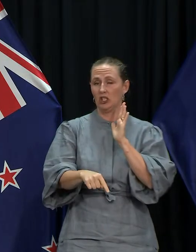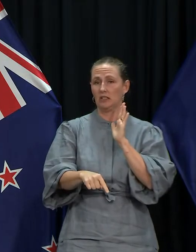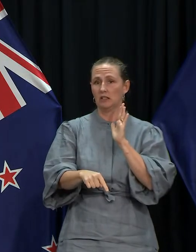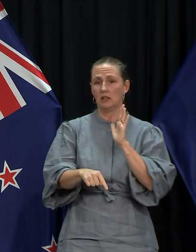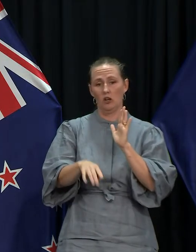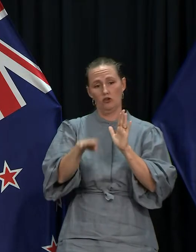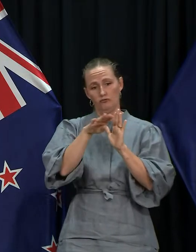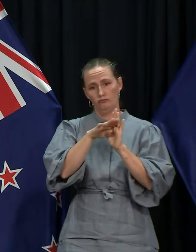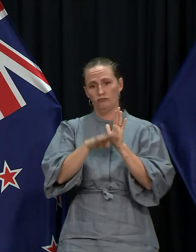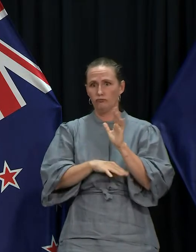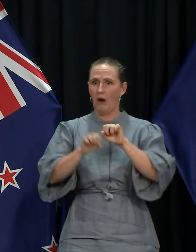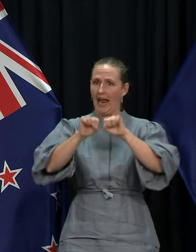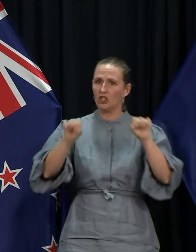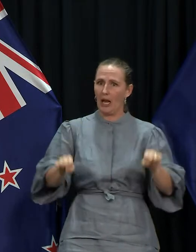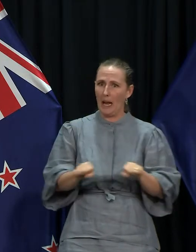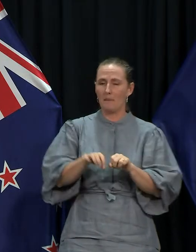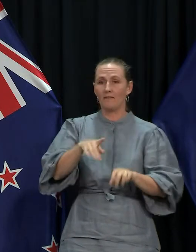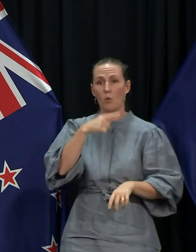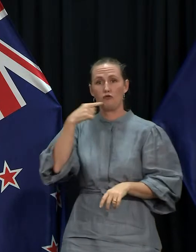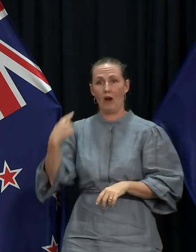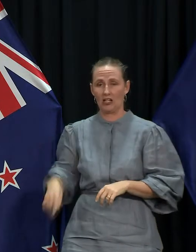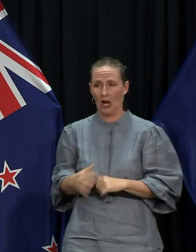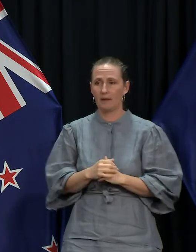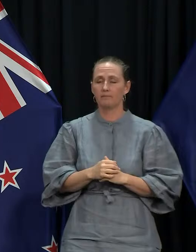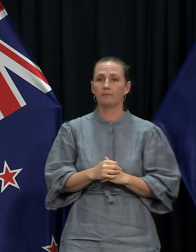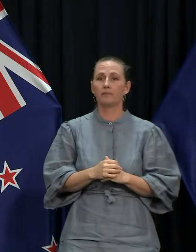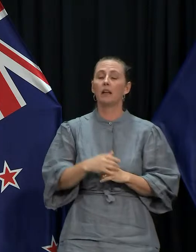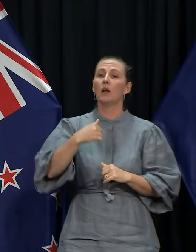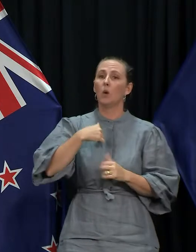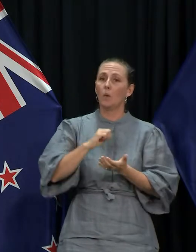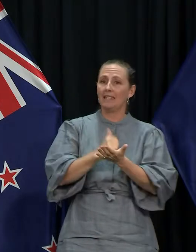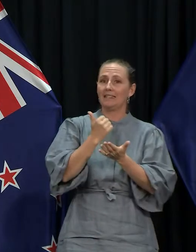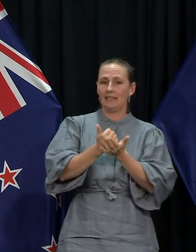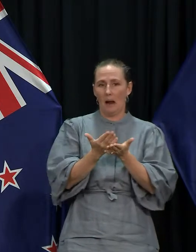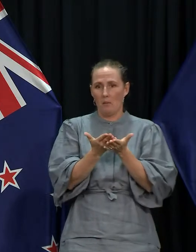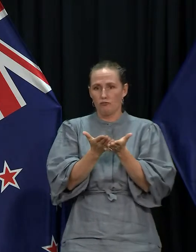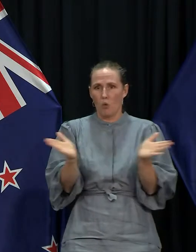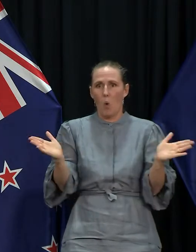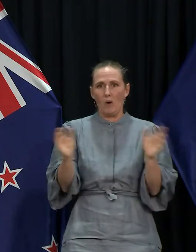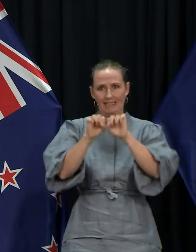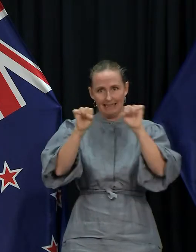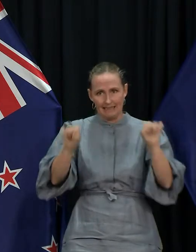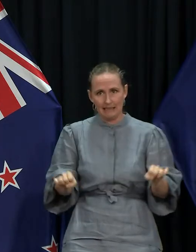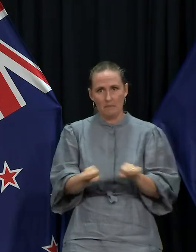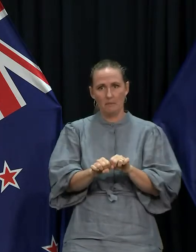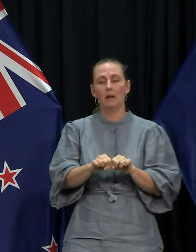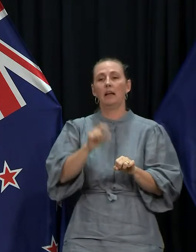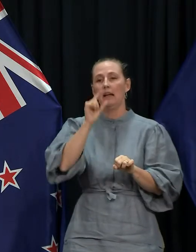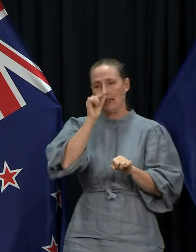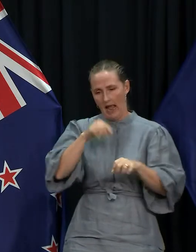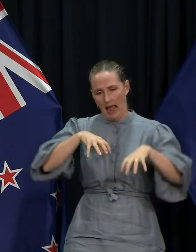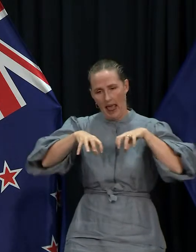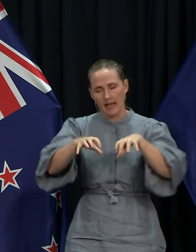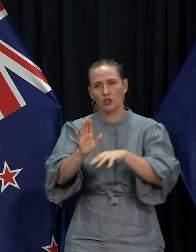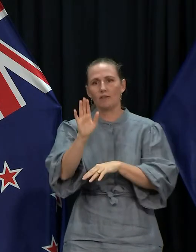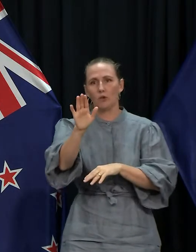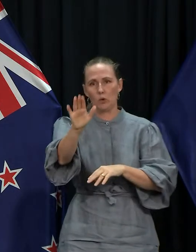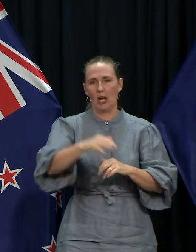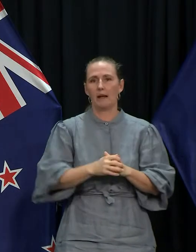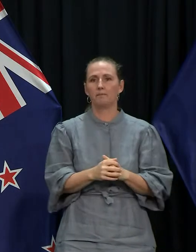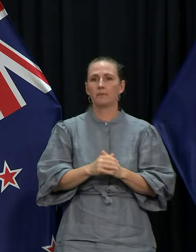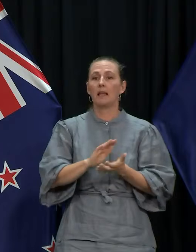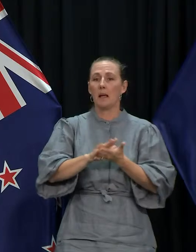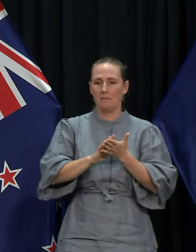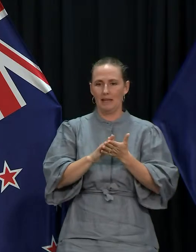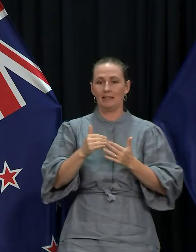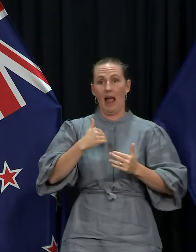we're looking to create a broader framework that enables us in the future, should we have to again, that we're able to apply a consistent approach